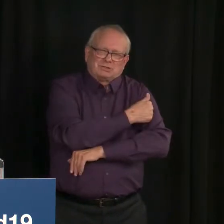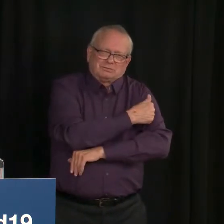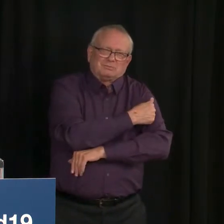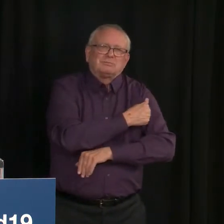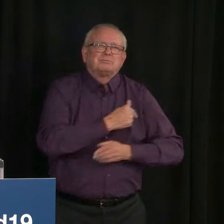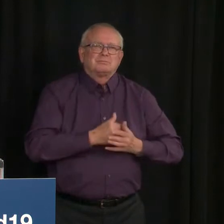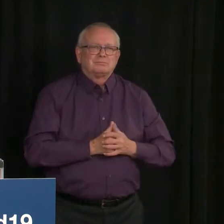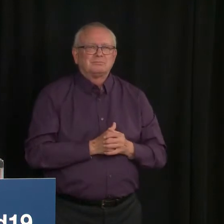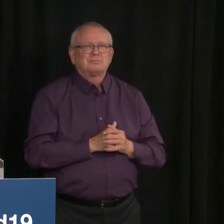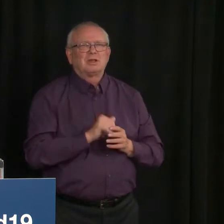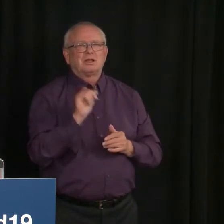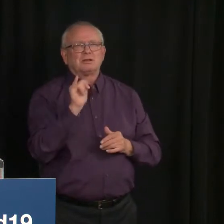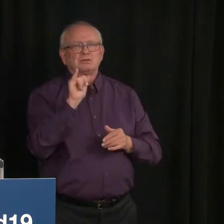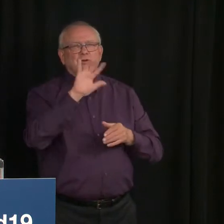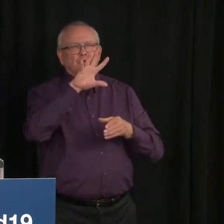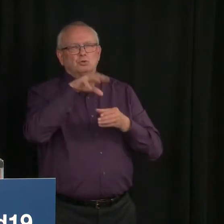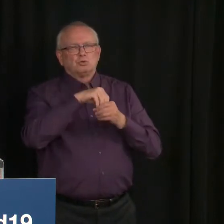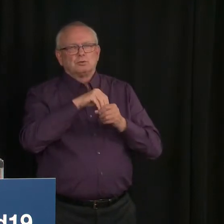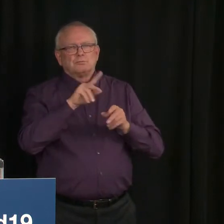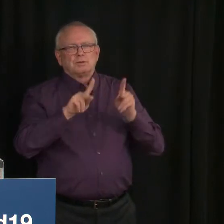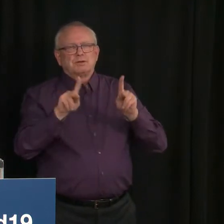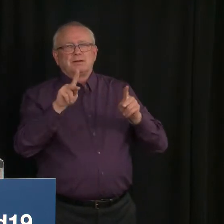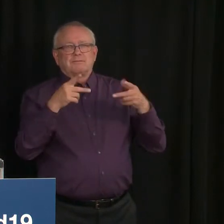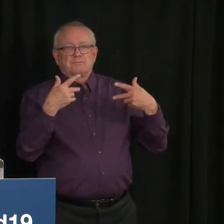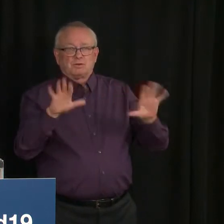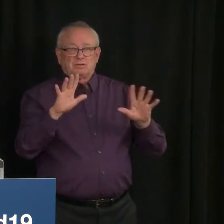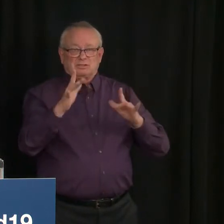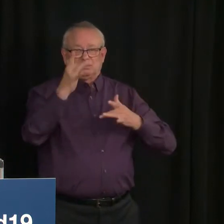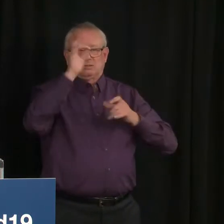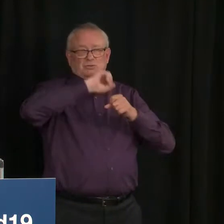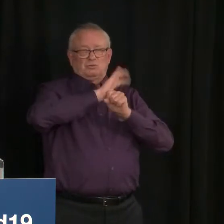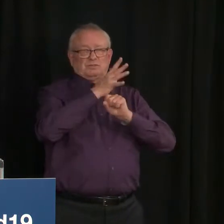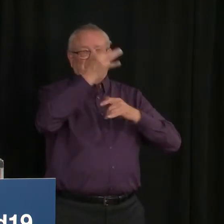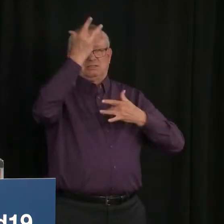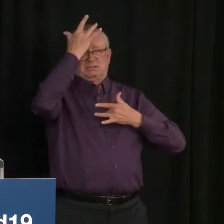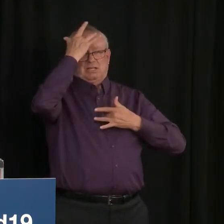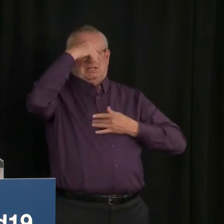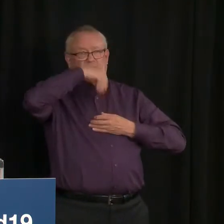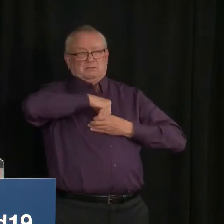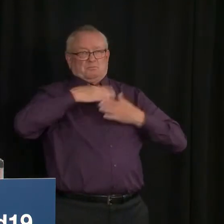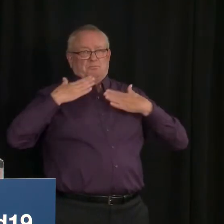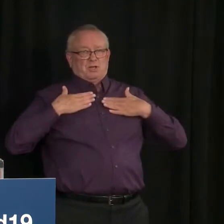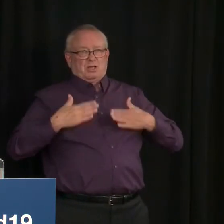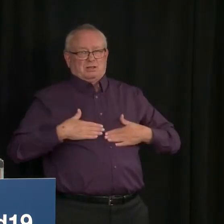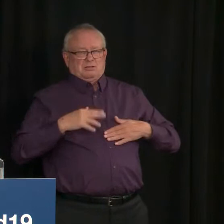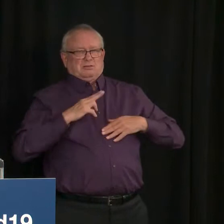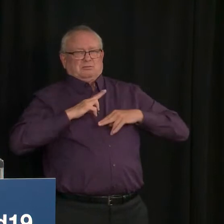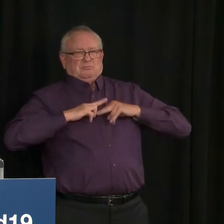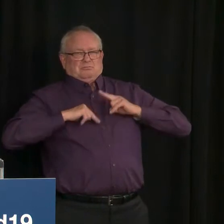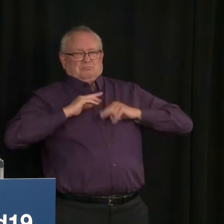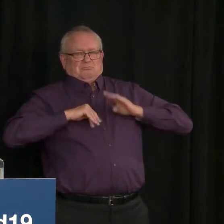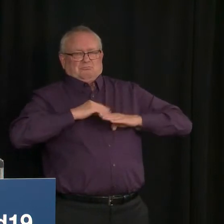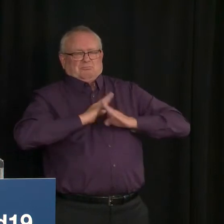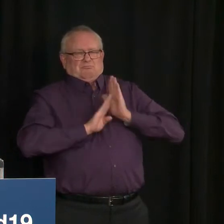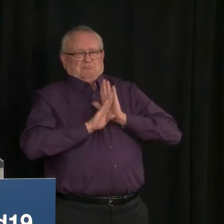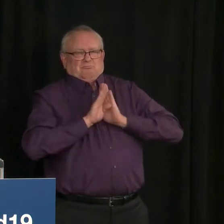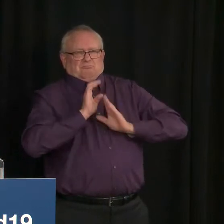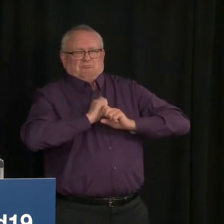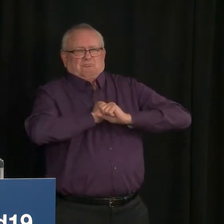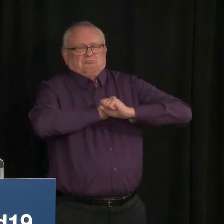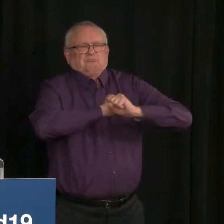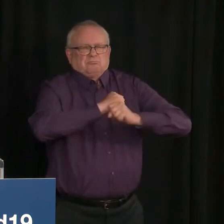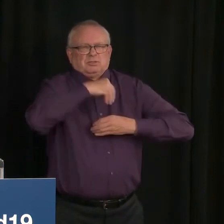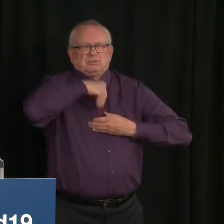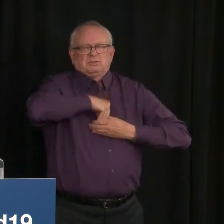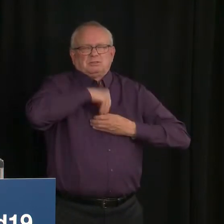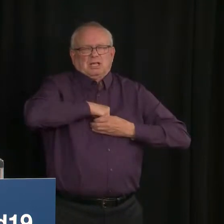immunity, some level of that. Again, as always, wanting to be clear that we know that getting immunized after having had an infection increases